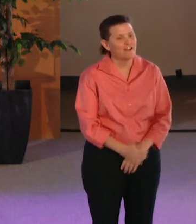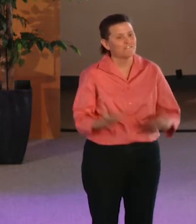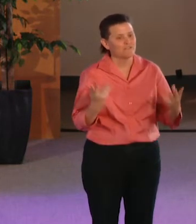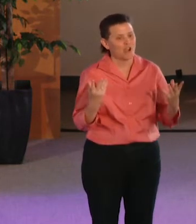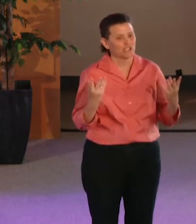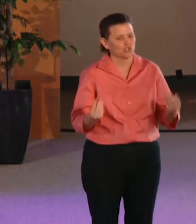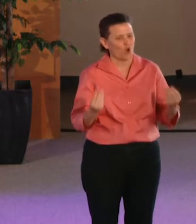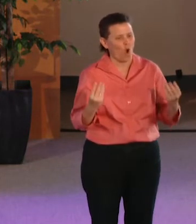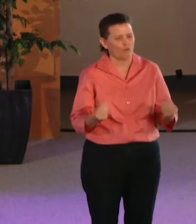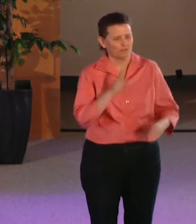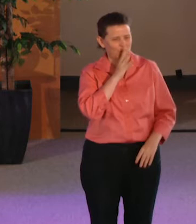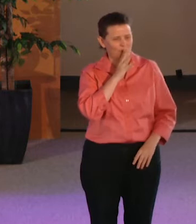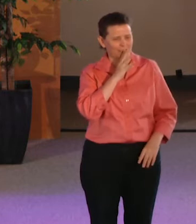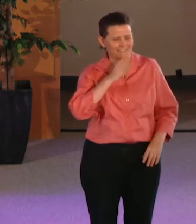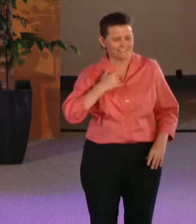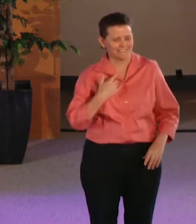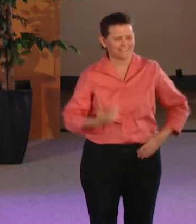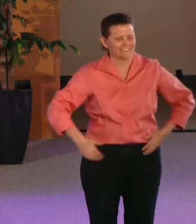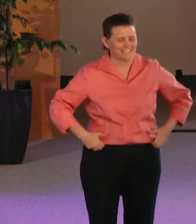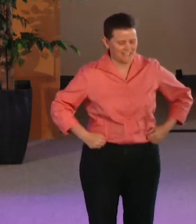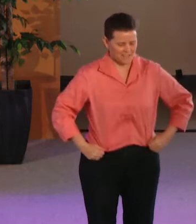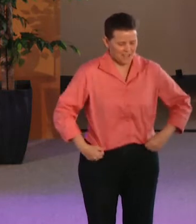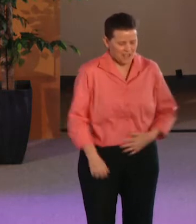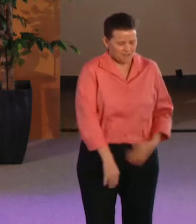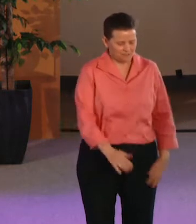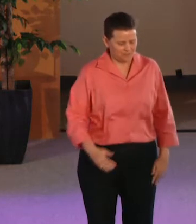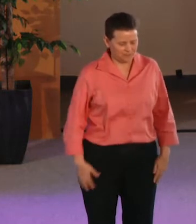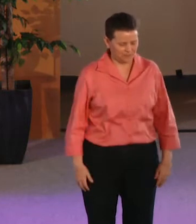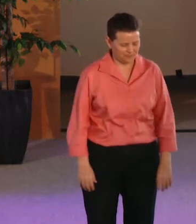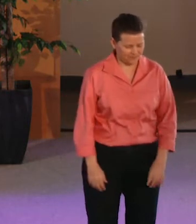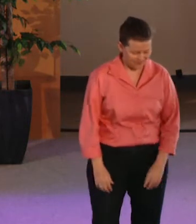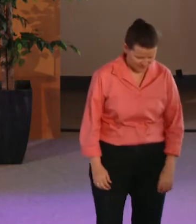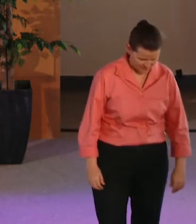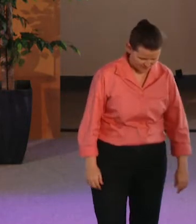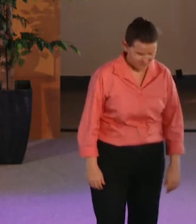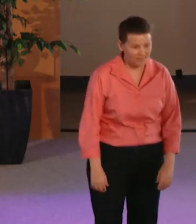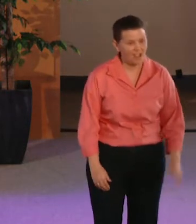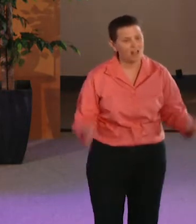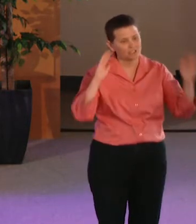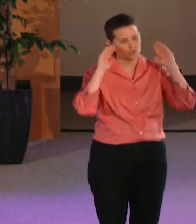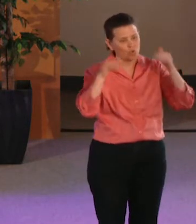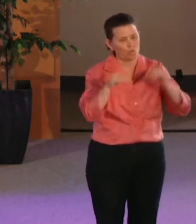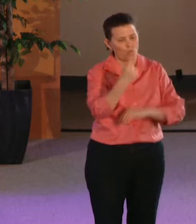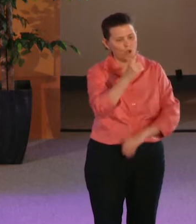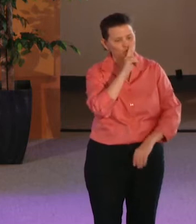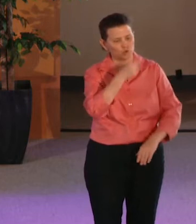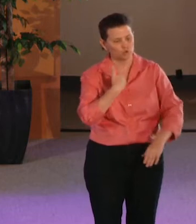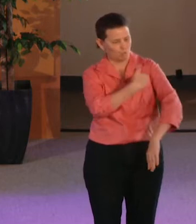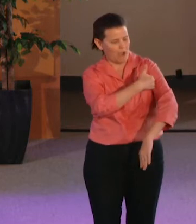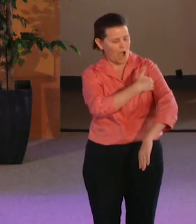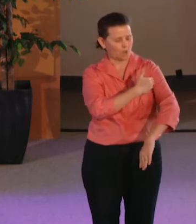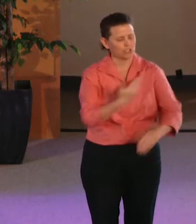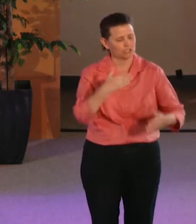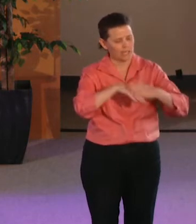you feel comfortable, you can close your eyes. Let us turn our attention towards the one true power in this universe, God